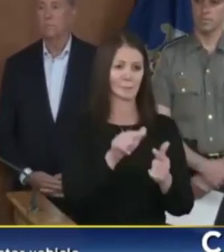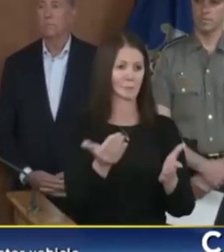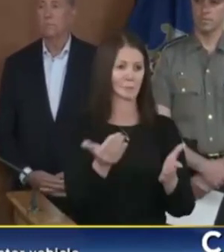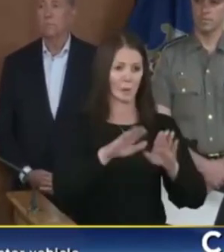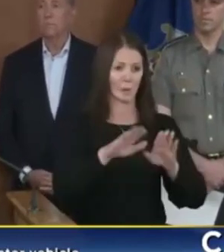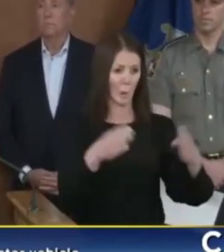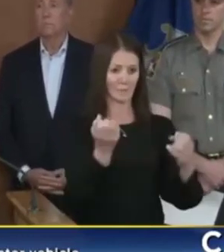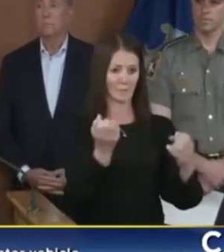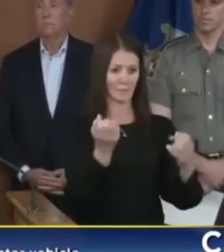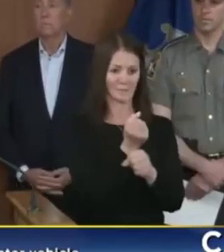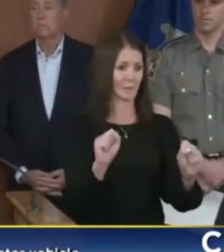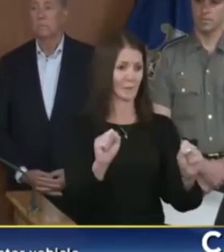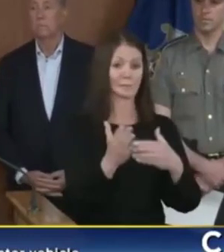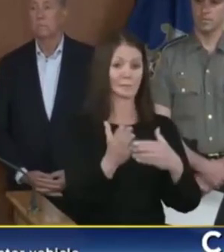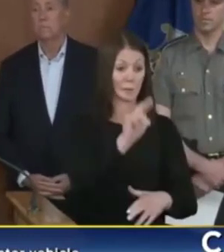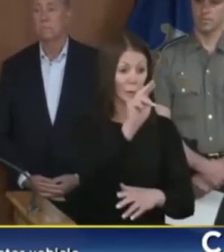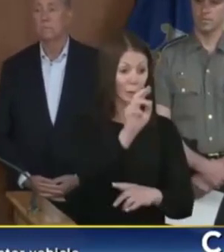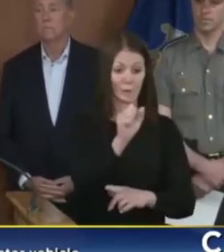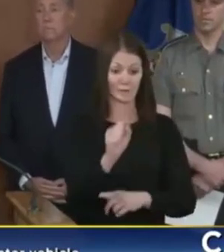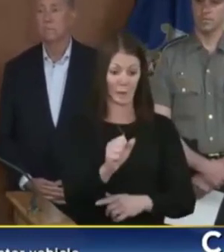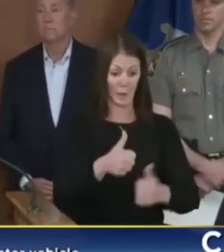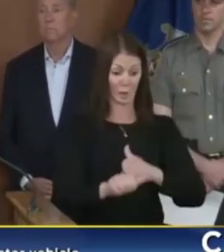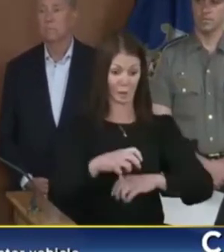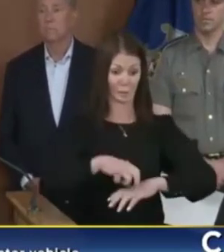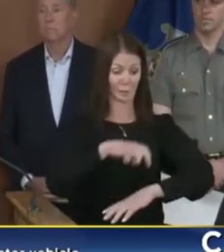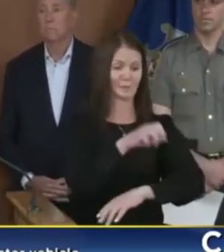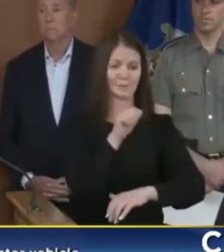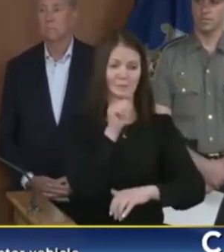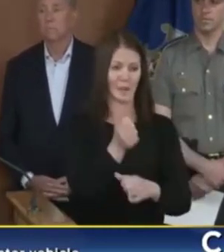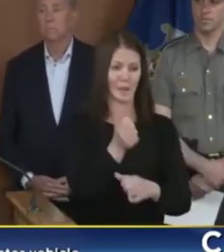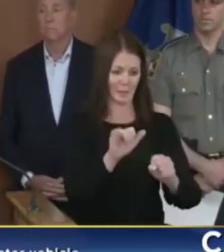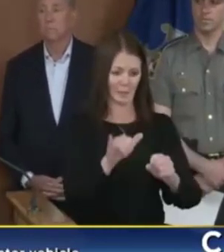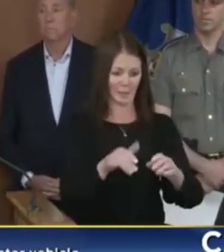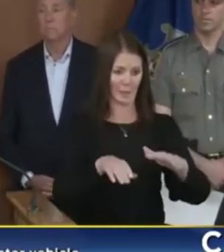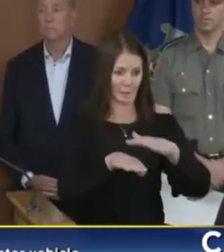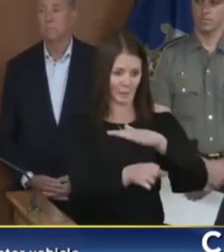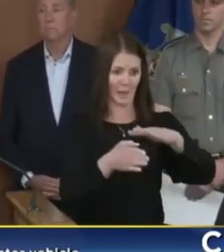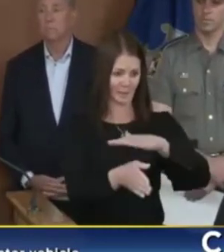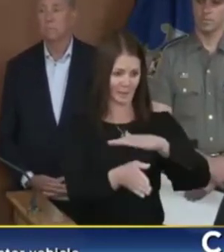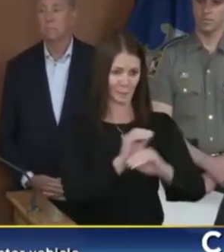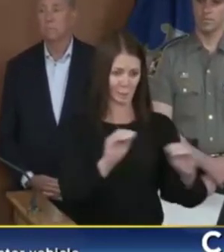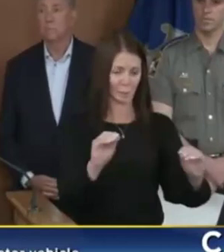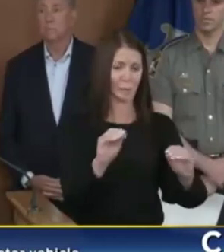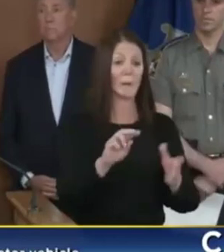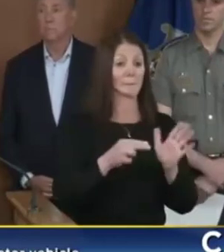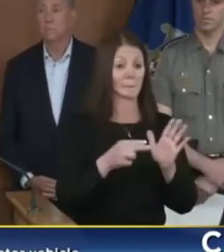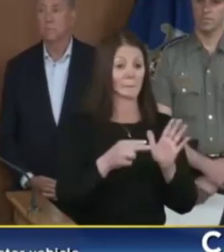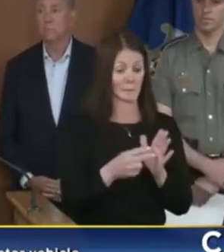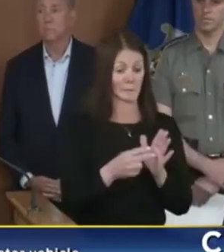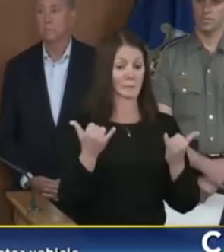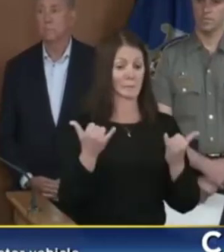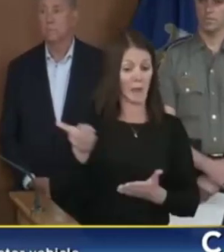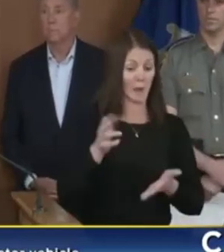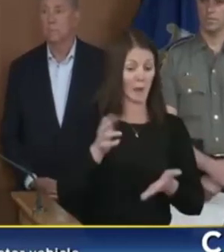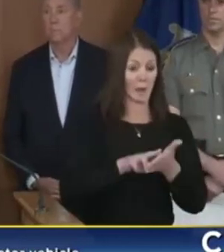reopened in either direction underneath that bridge. So we will be mobilizing a contractor to begin work tomorrow. They are in the